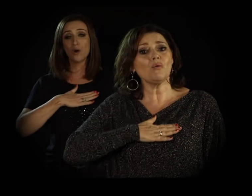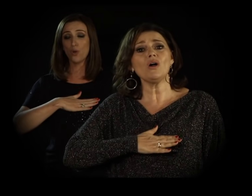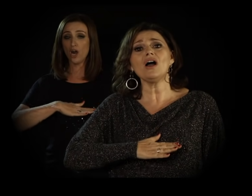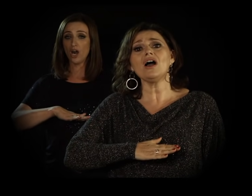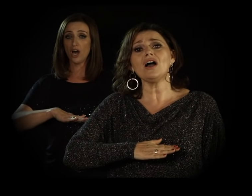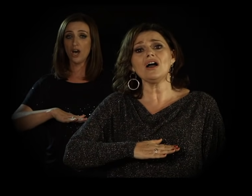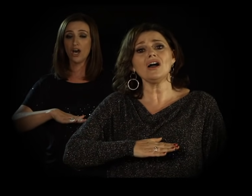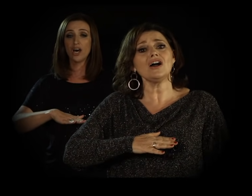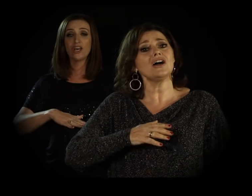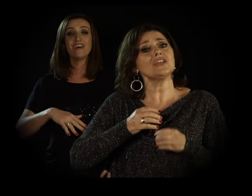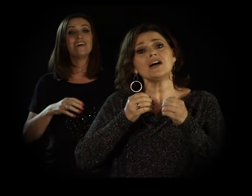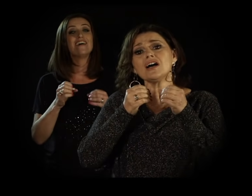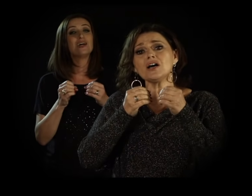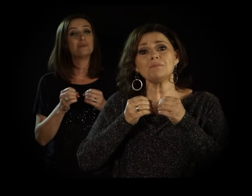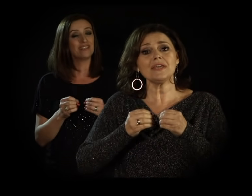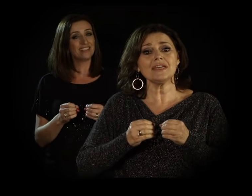wanna be